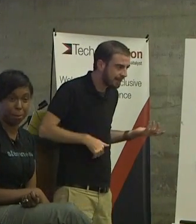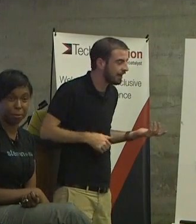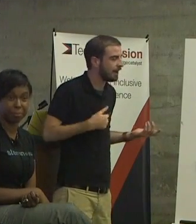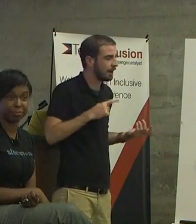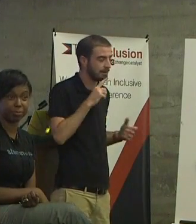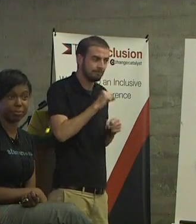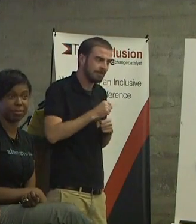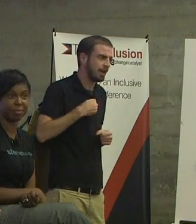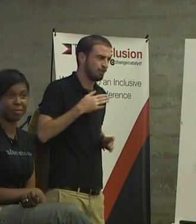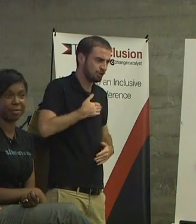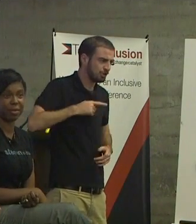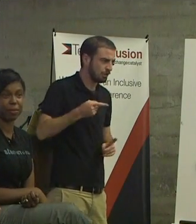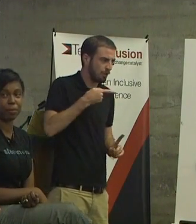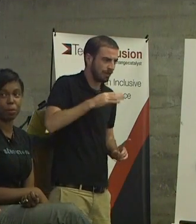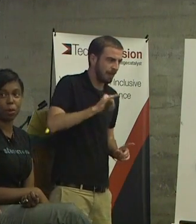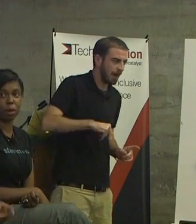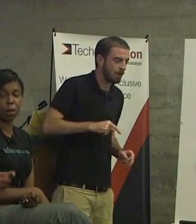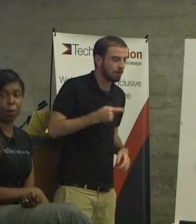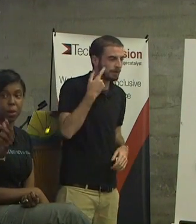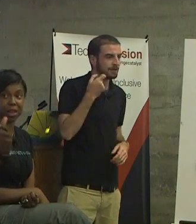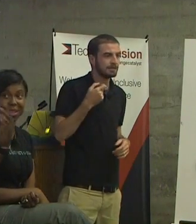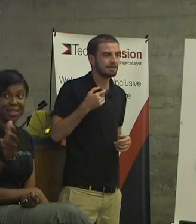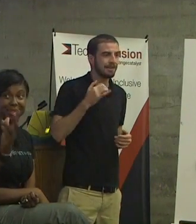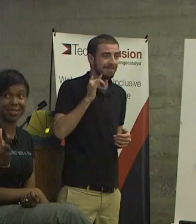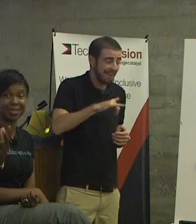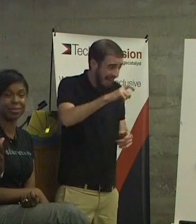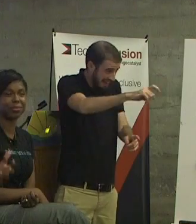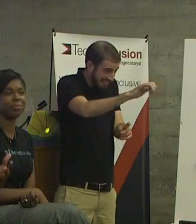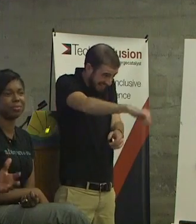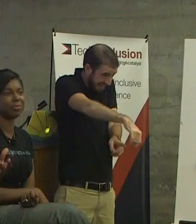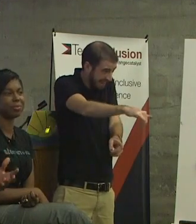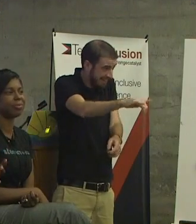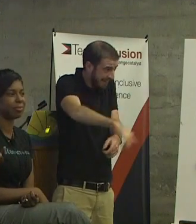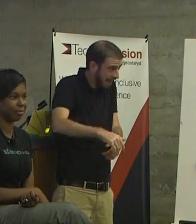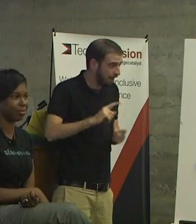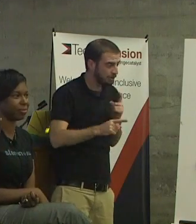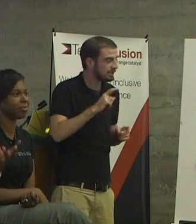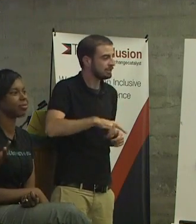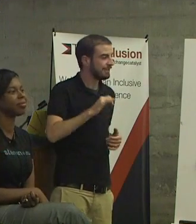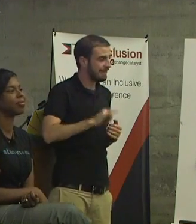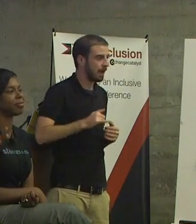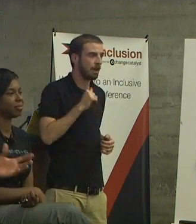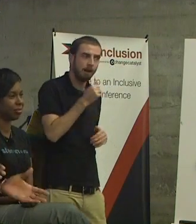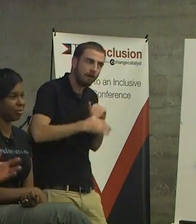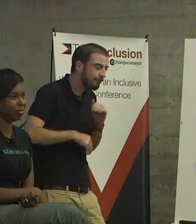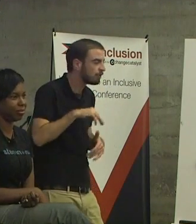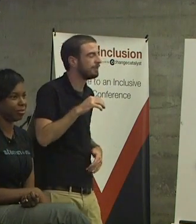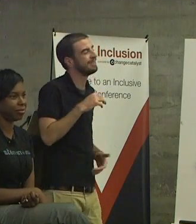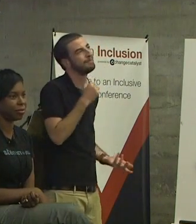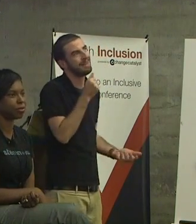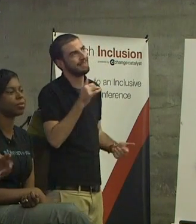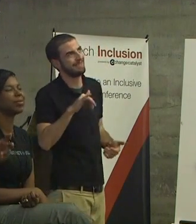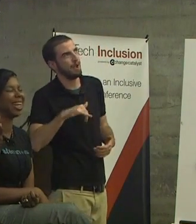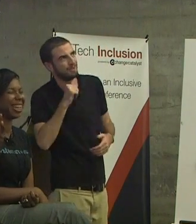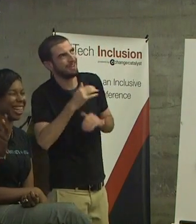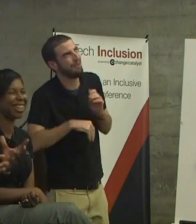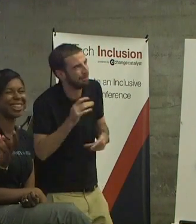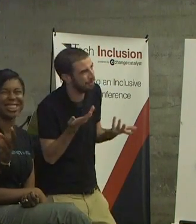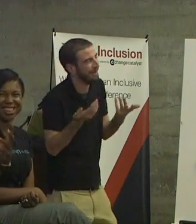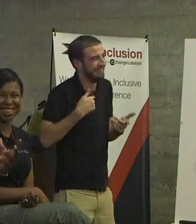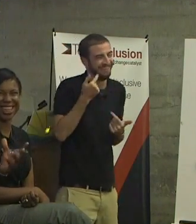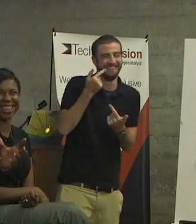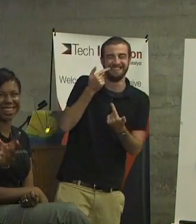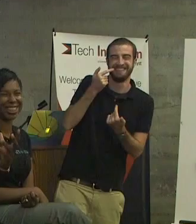truly appreciate you pointing that out, because that needs those conversations need like those uncomfortable, not that that was uncomfortable, but